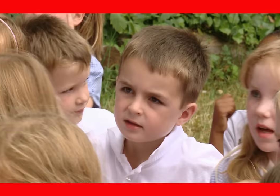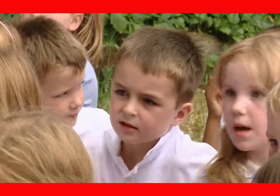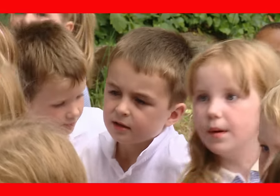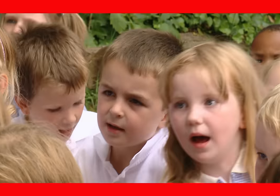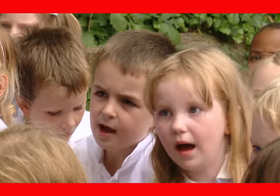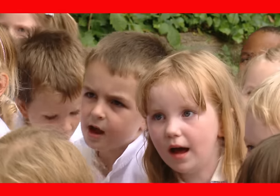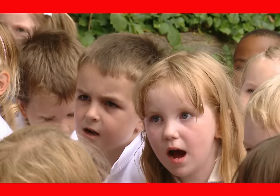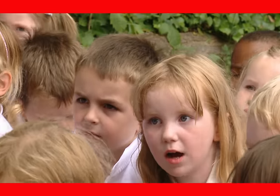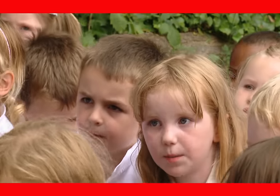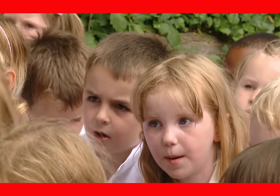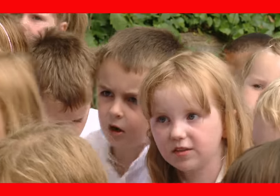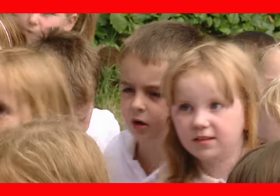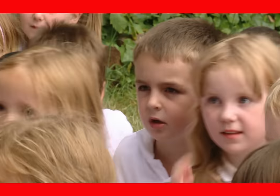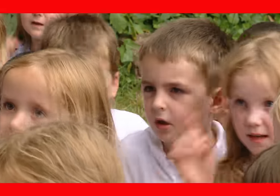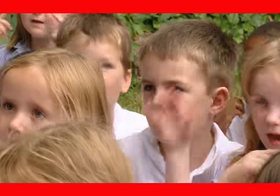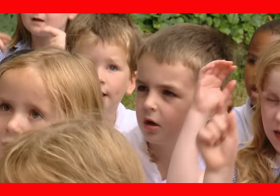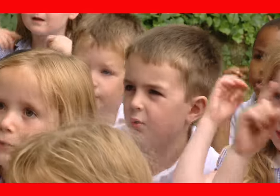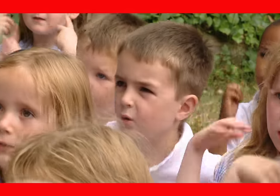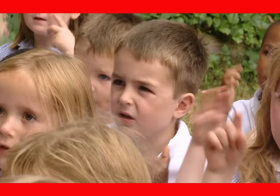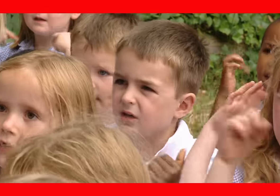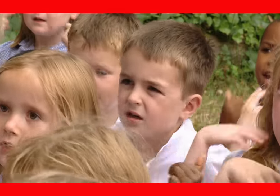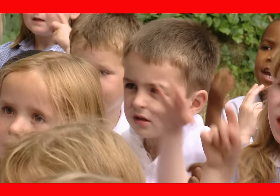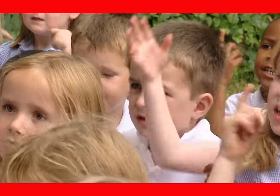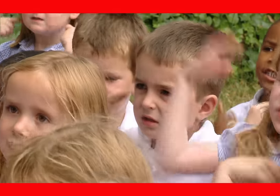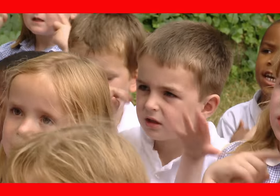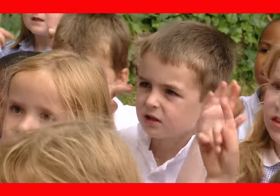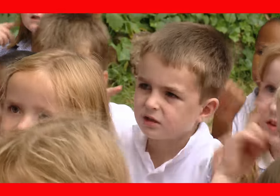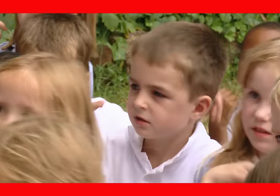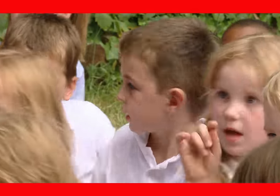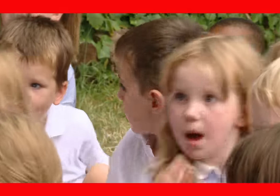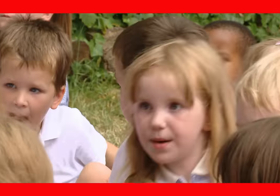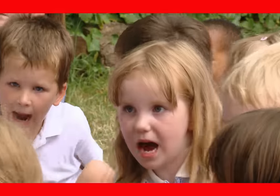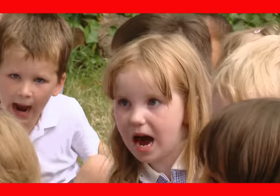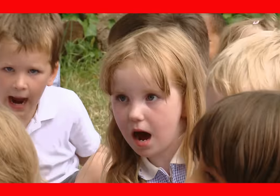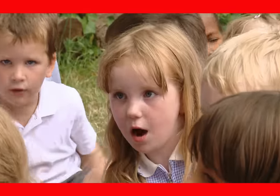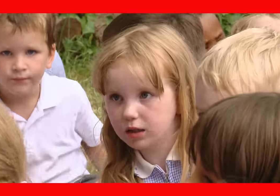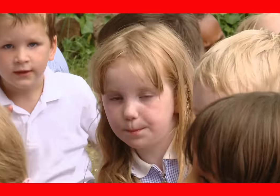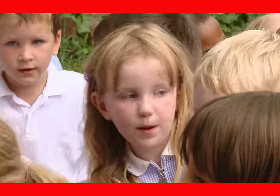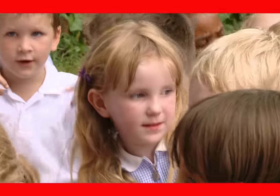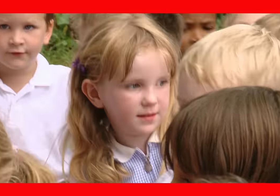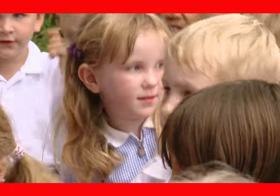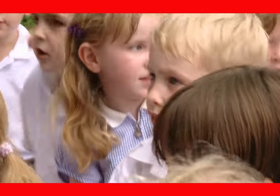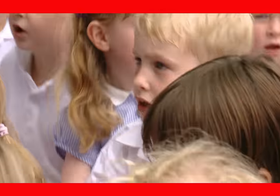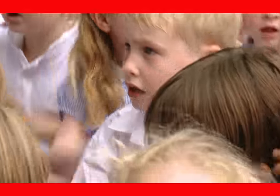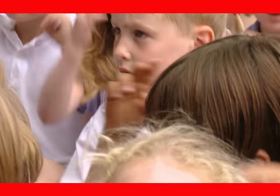How'd a puff and curly whiskers How'd a puff and curly